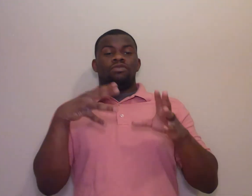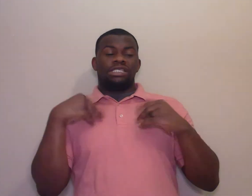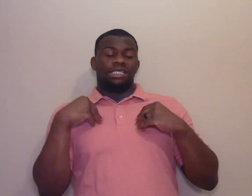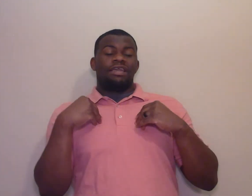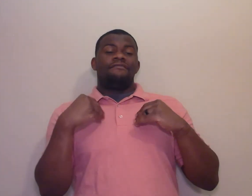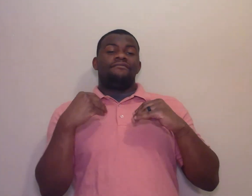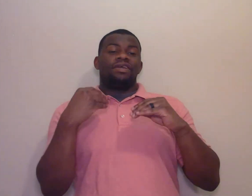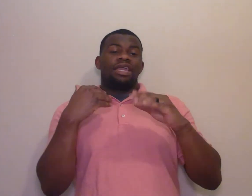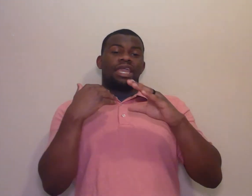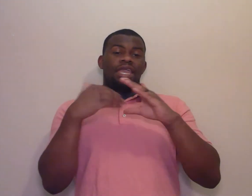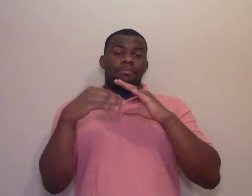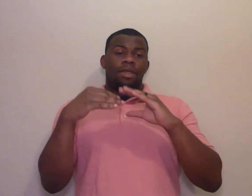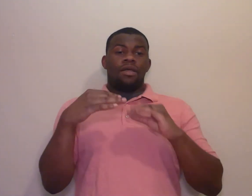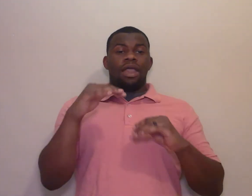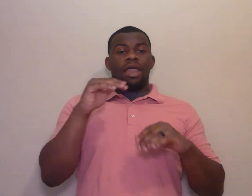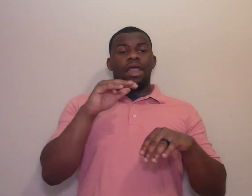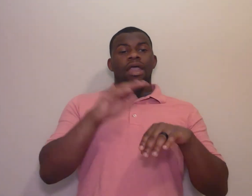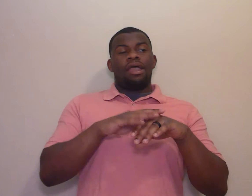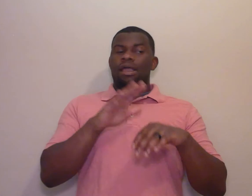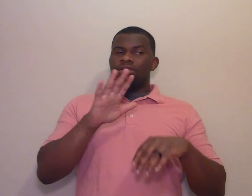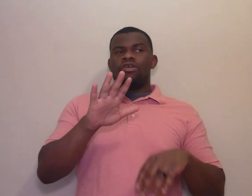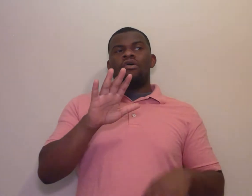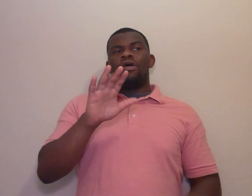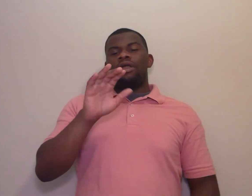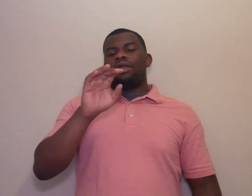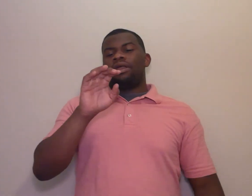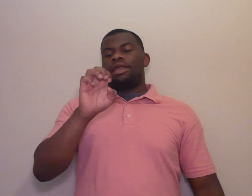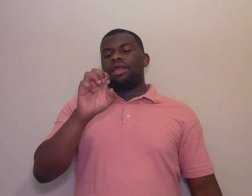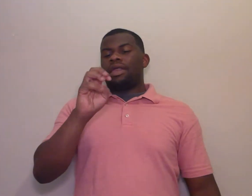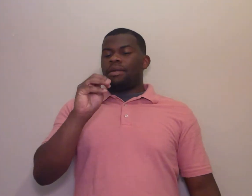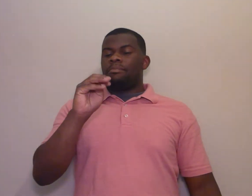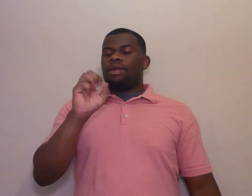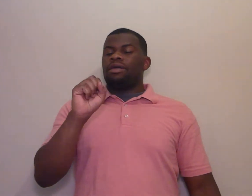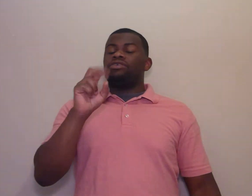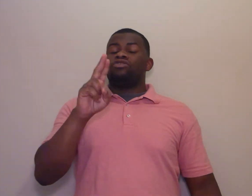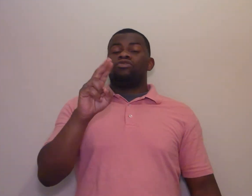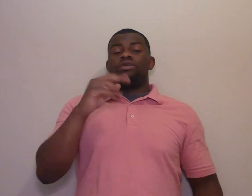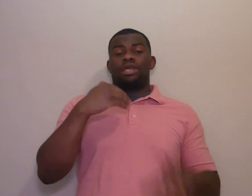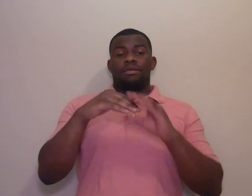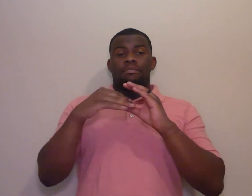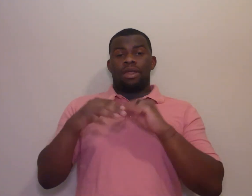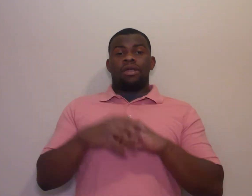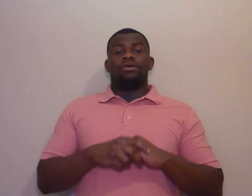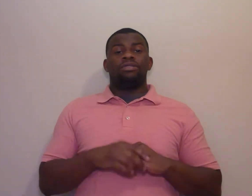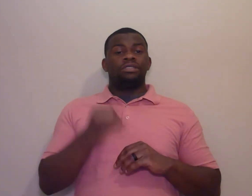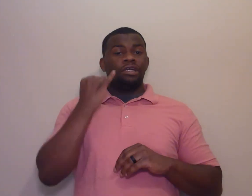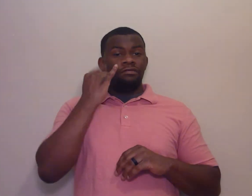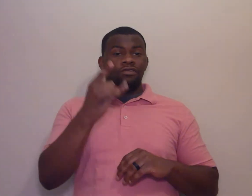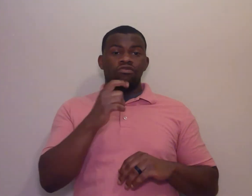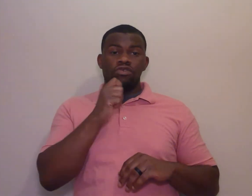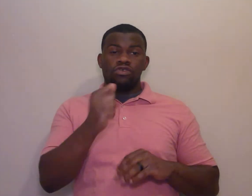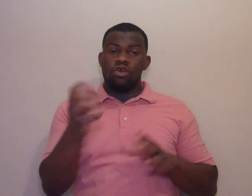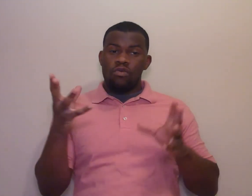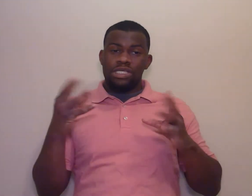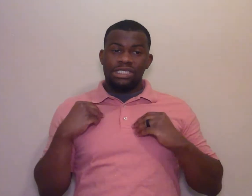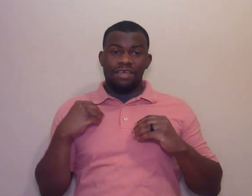NMSU email account within your first 30 days of employment. If you do not receive an email and believe you should be